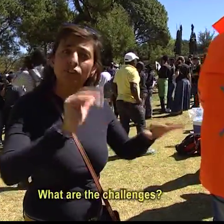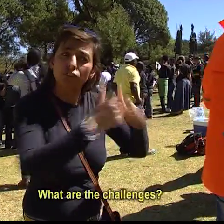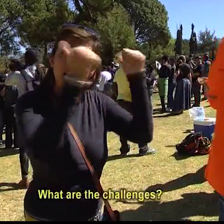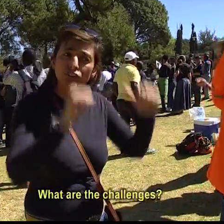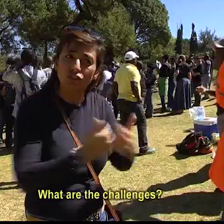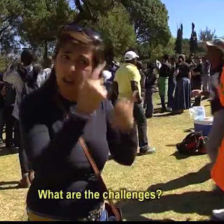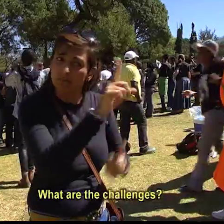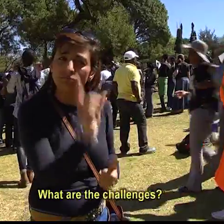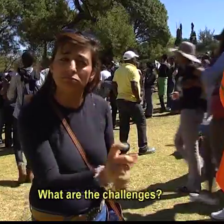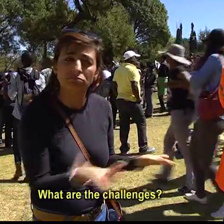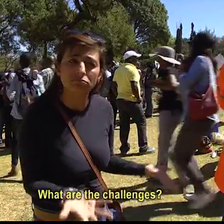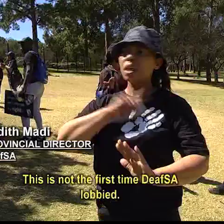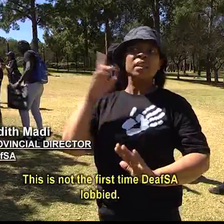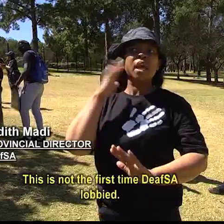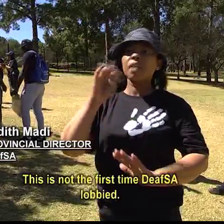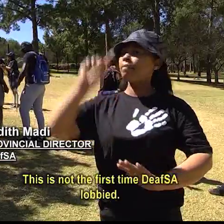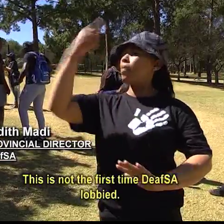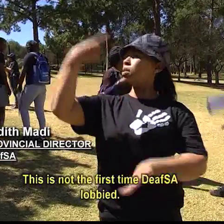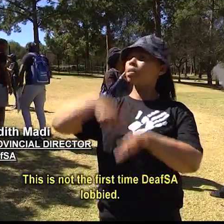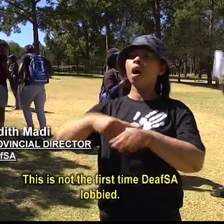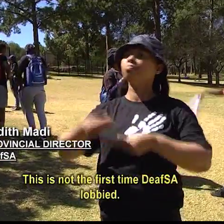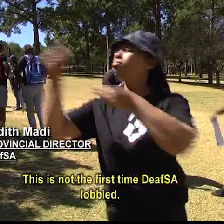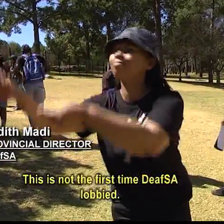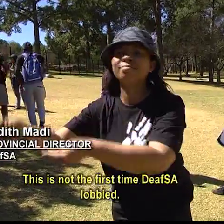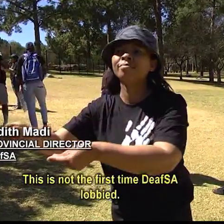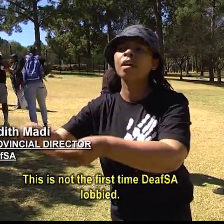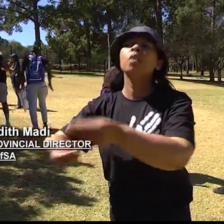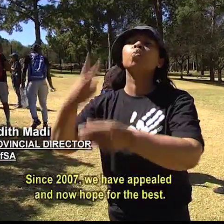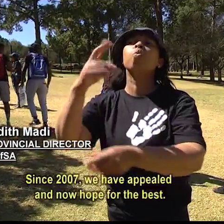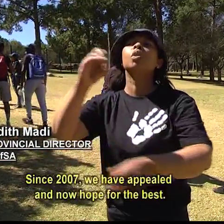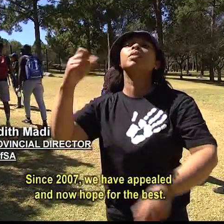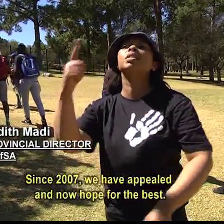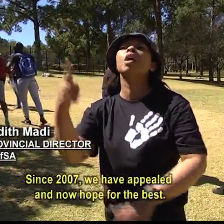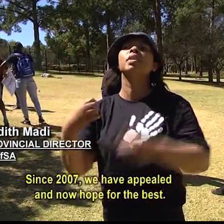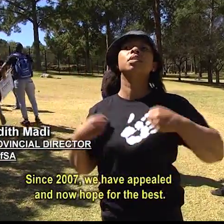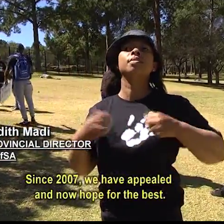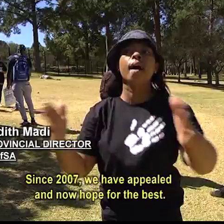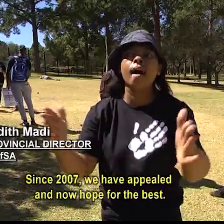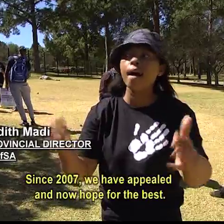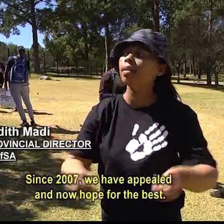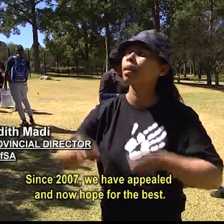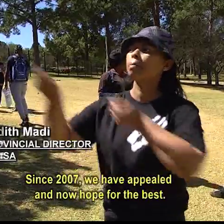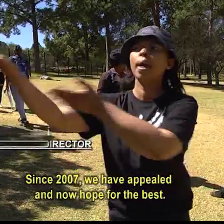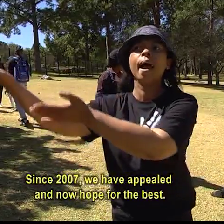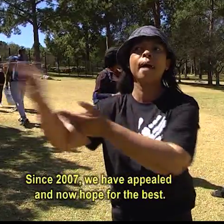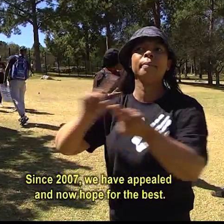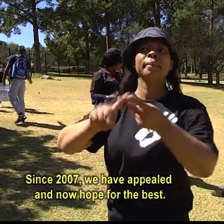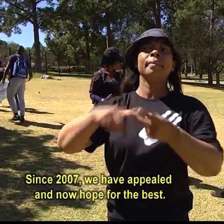What are the challenges? This is not the first time DeafSA lobbied. Since 2007, we have appealed and now hope for the